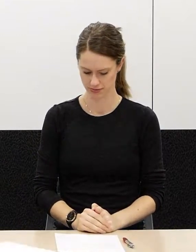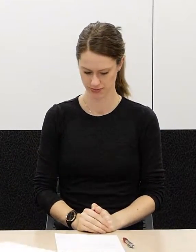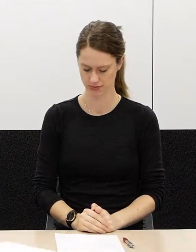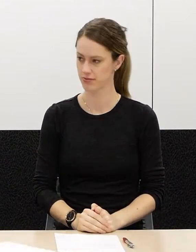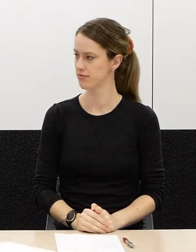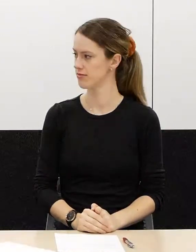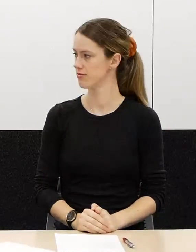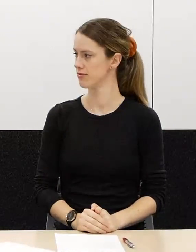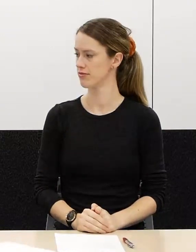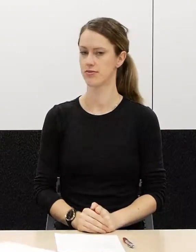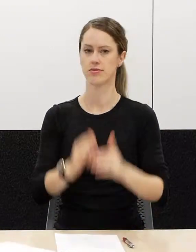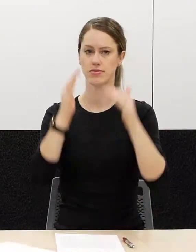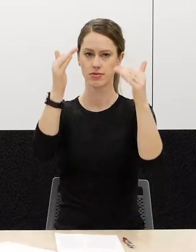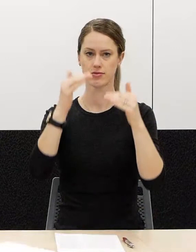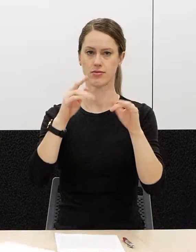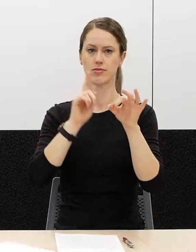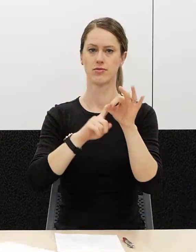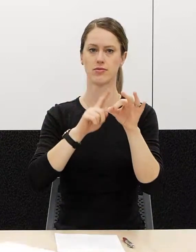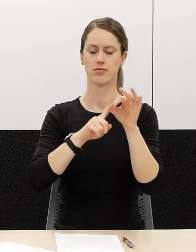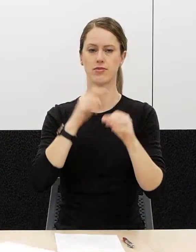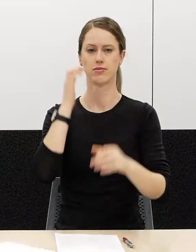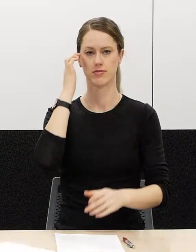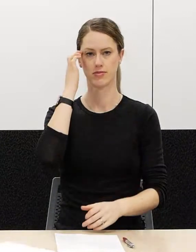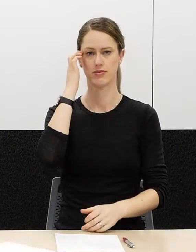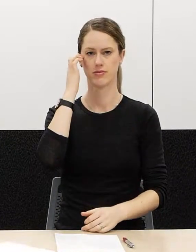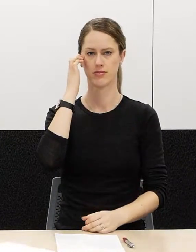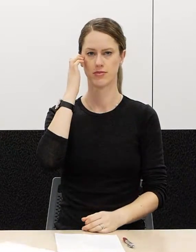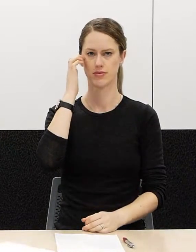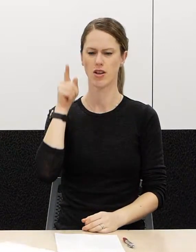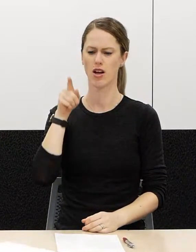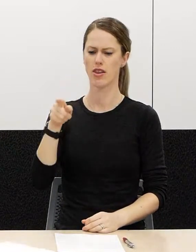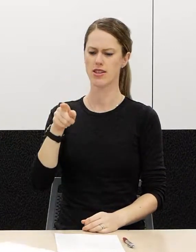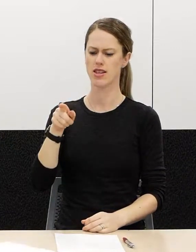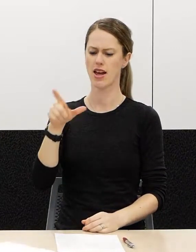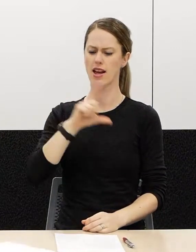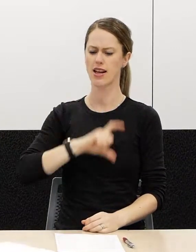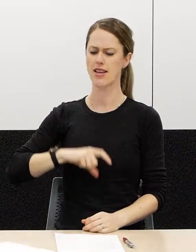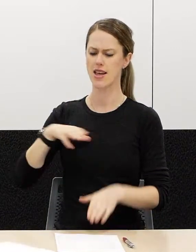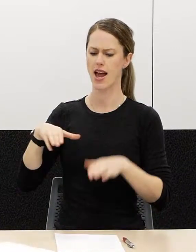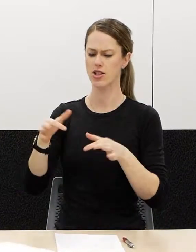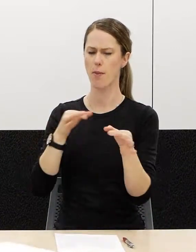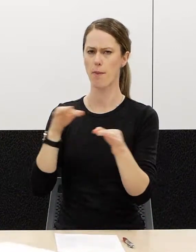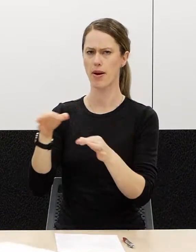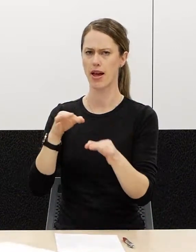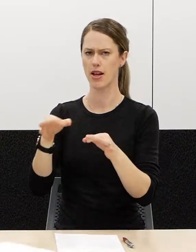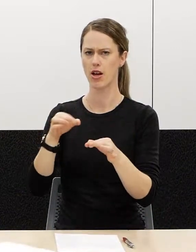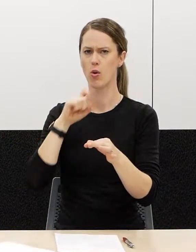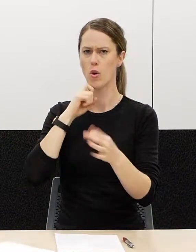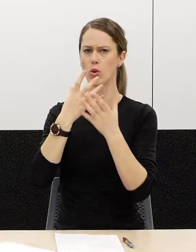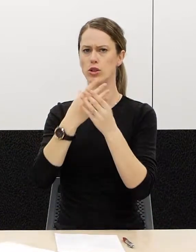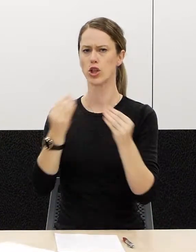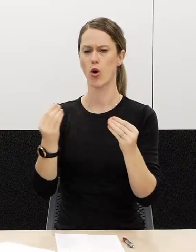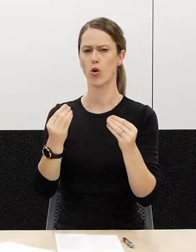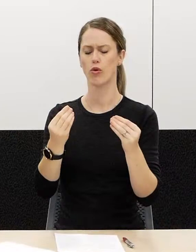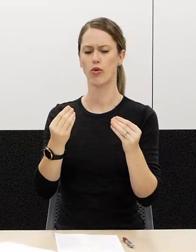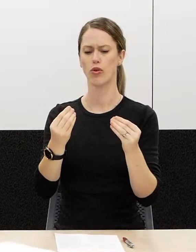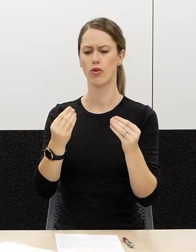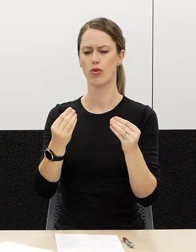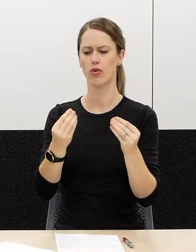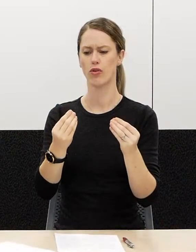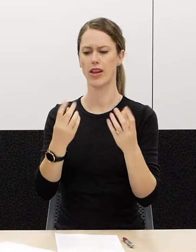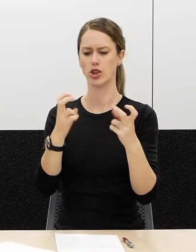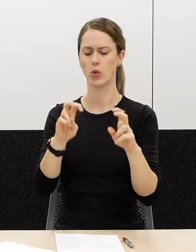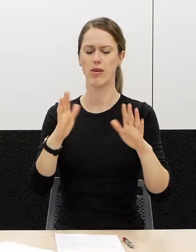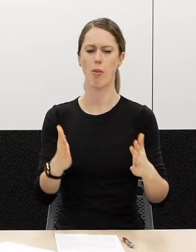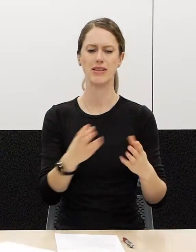Okay, there's another question there. So we're down to, will the Cancer Action Plan address the postcode lottery issues and improve outcomes for